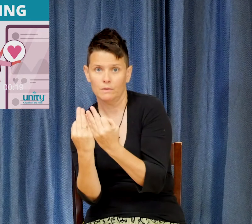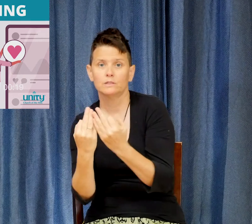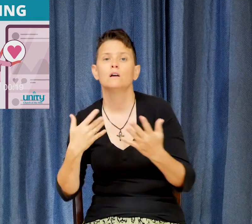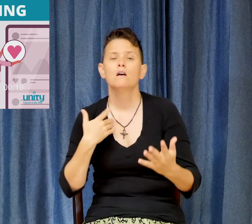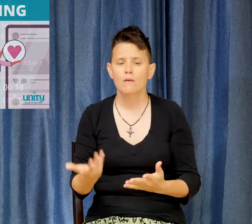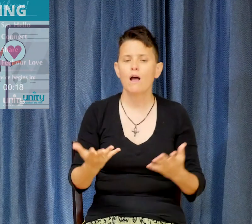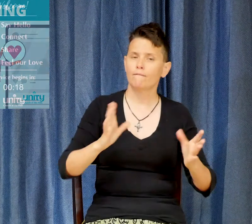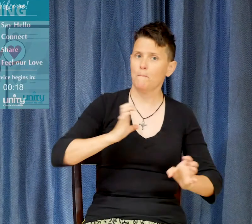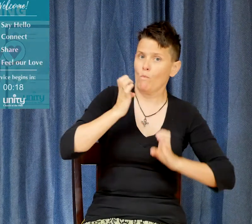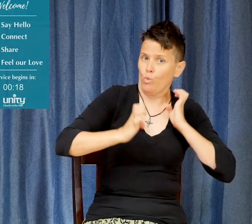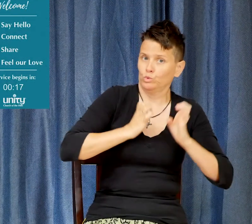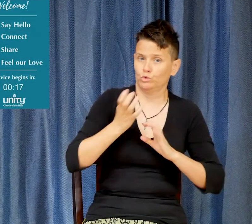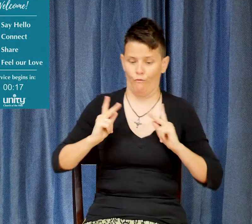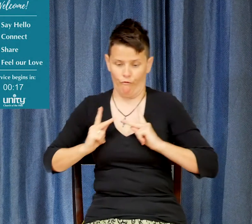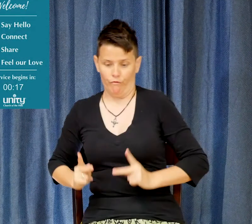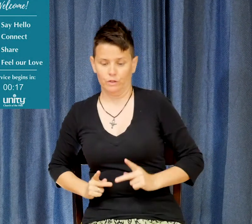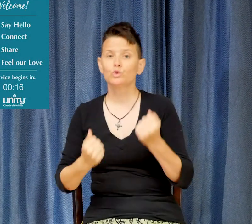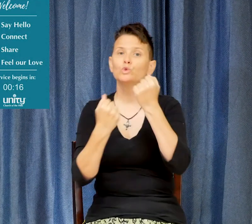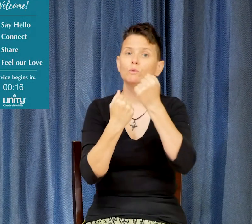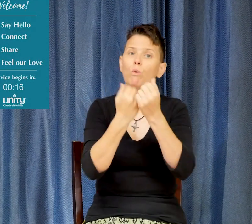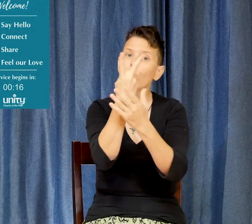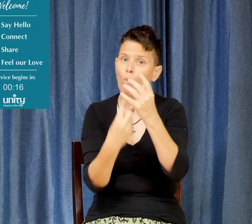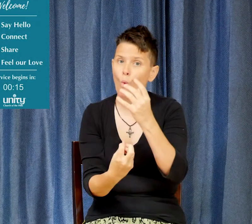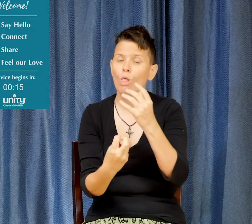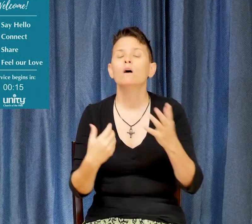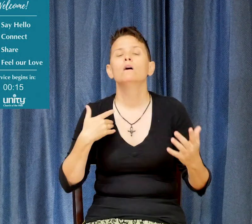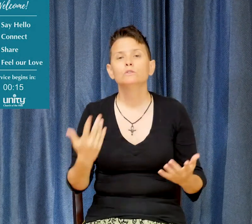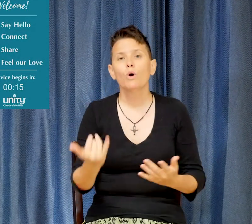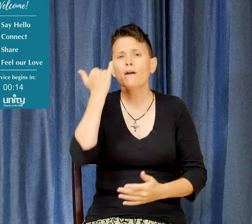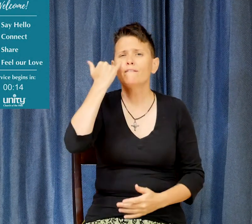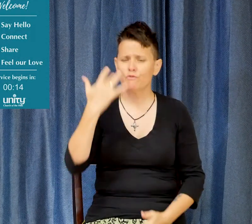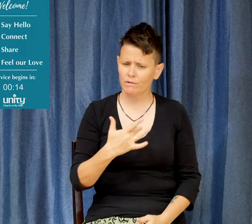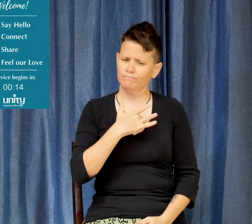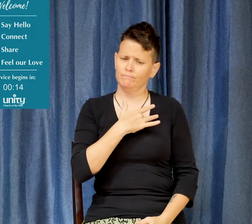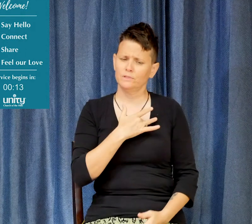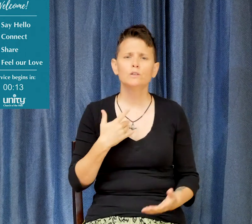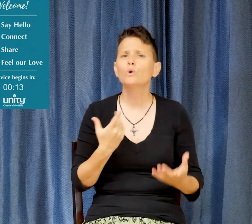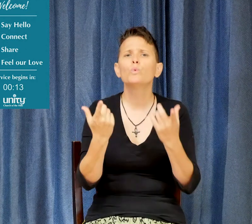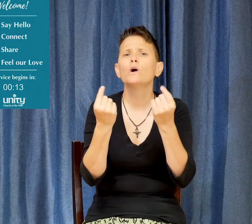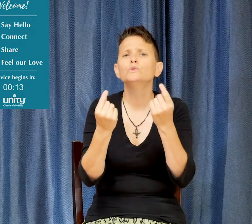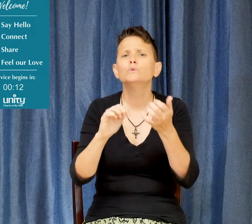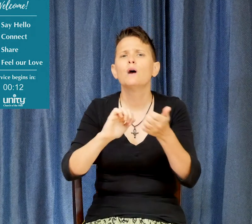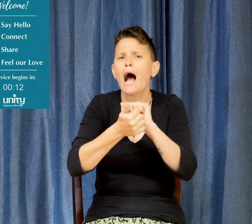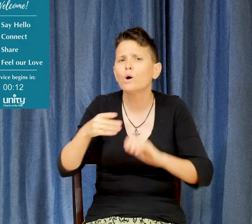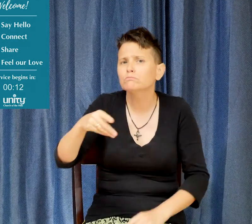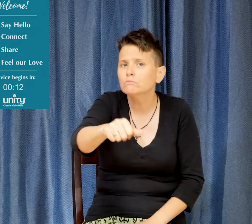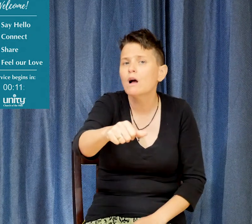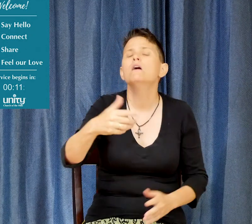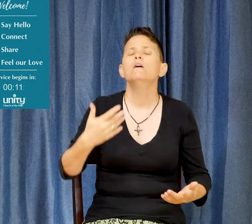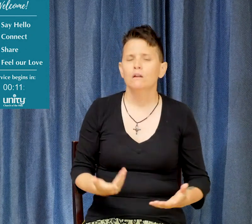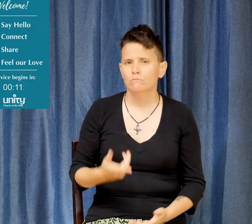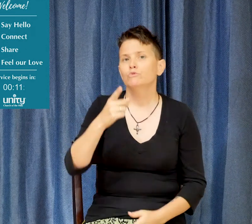and physical support. So if that tugs at your heart, all you have to do is share the message today while we are live, and